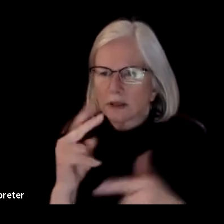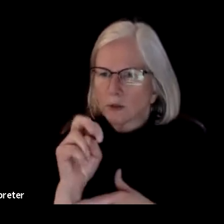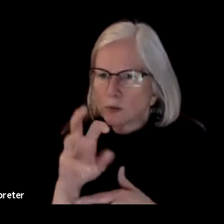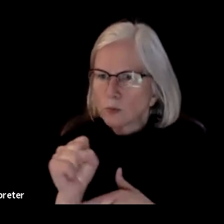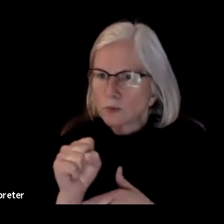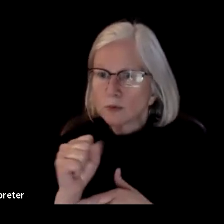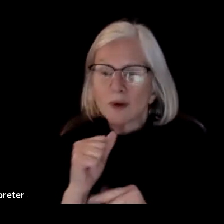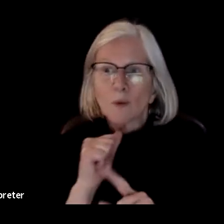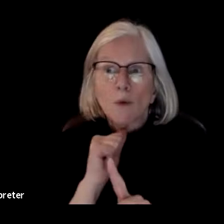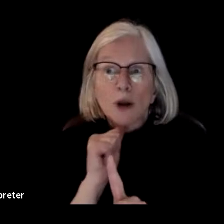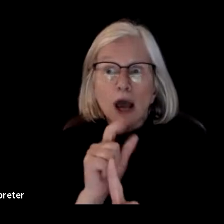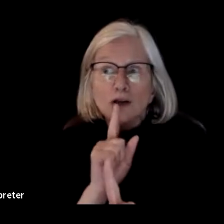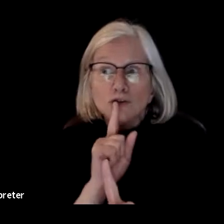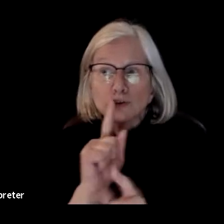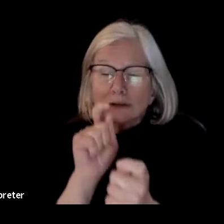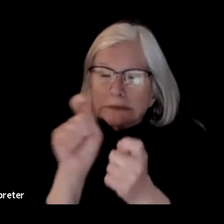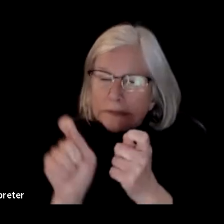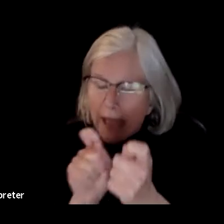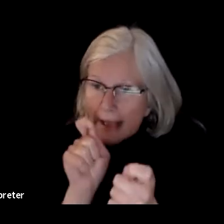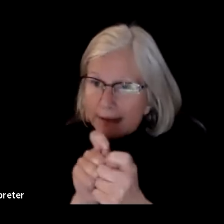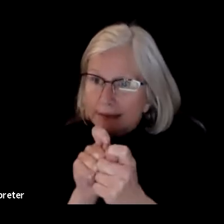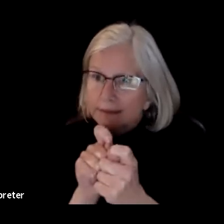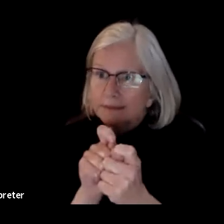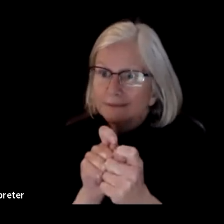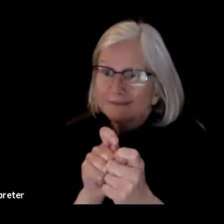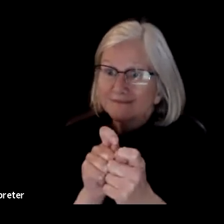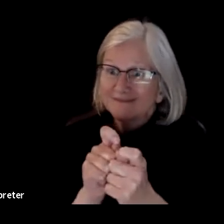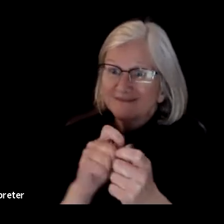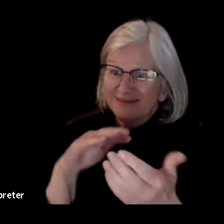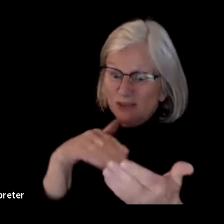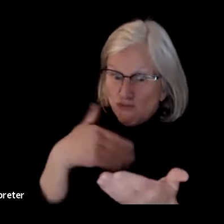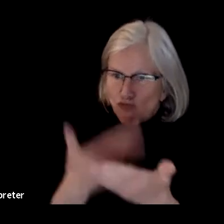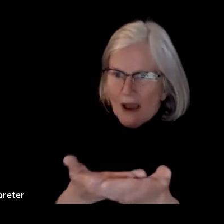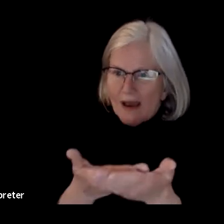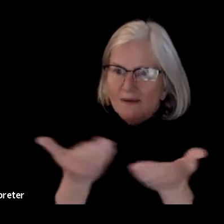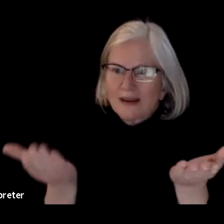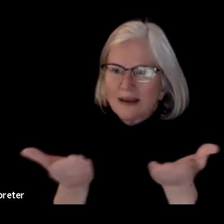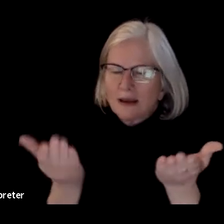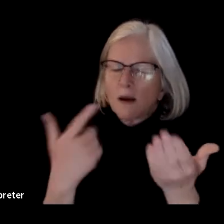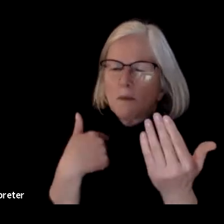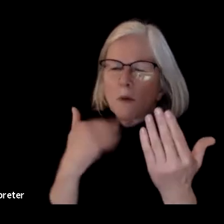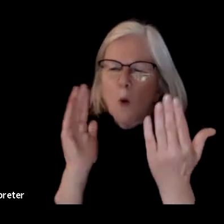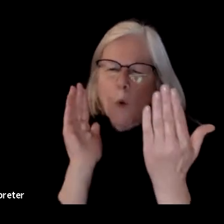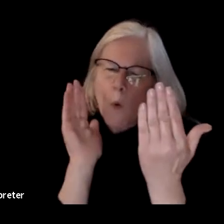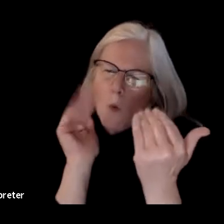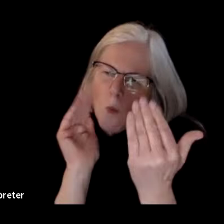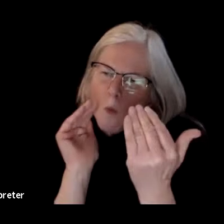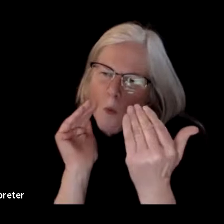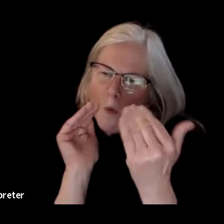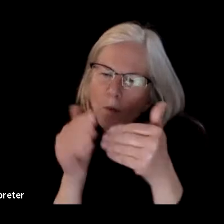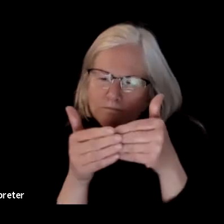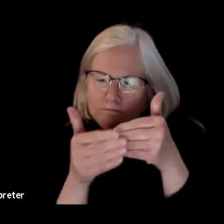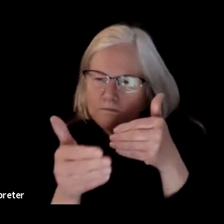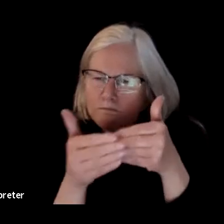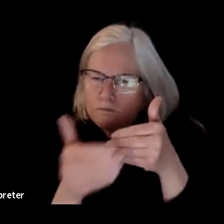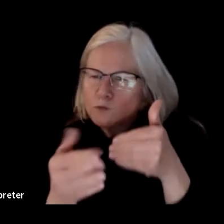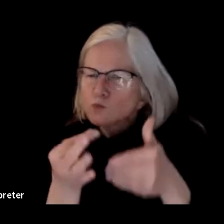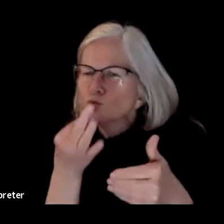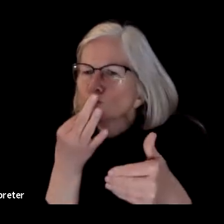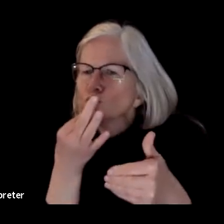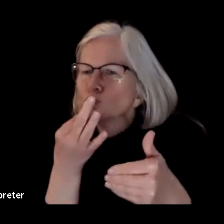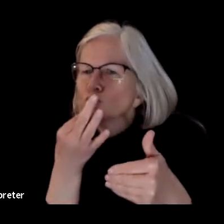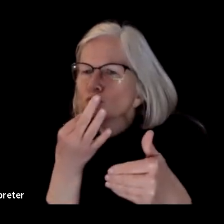when vaccine could start arriving in Minnesota, but we expect that it should be in the short term. The fact that this